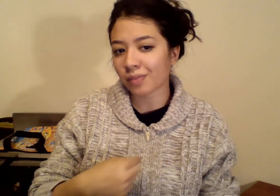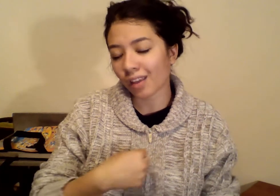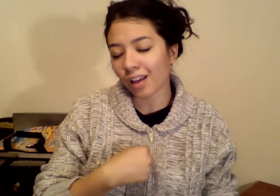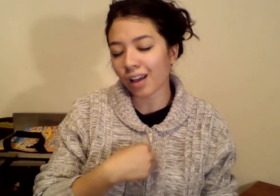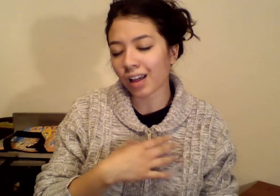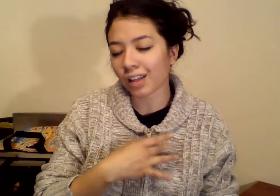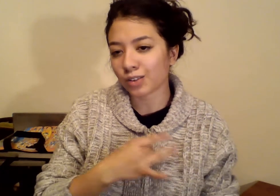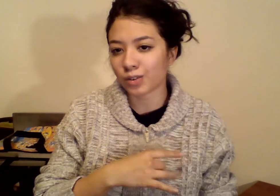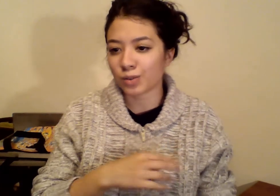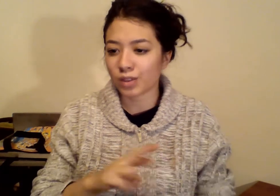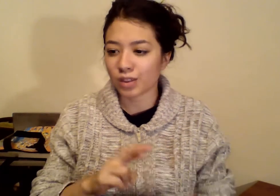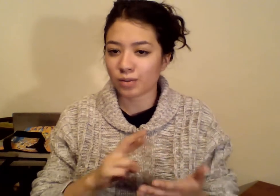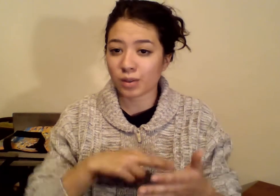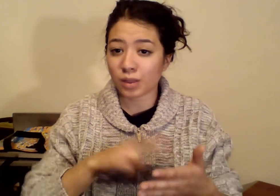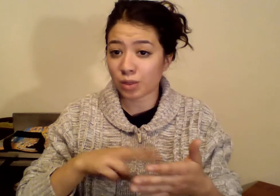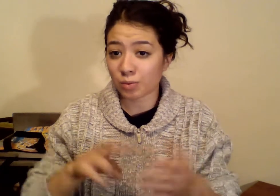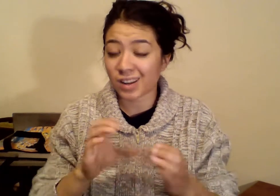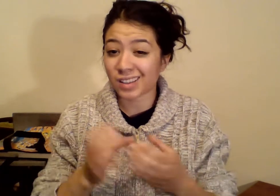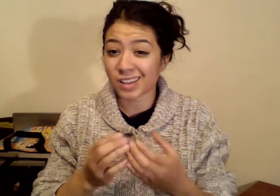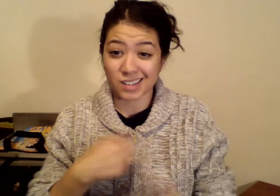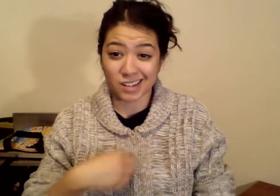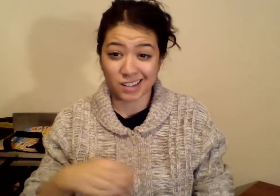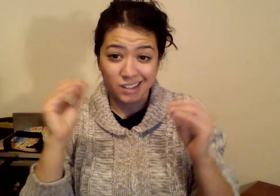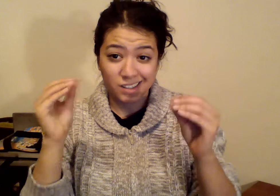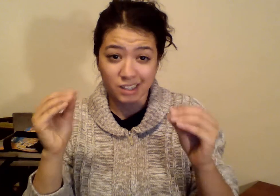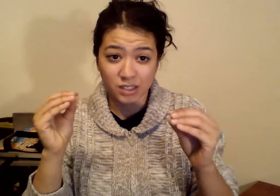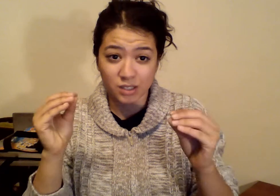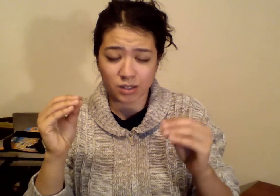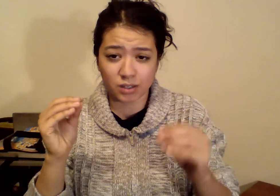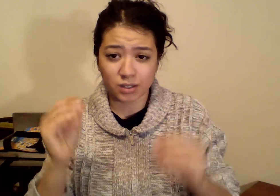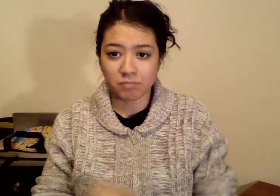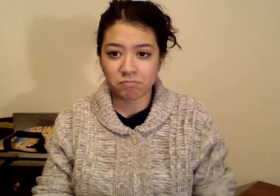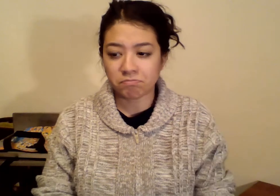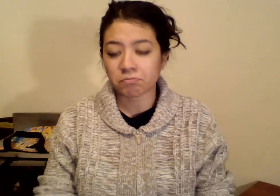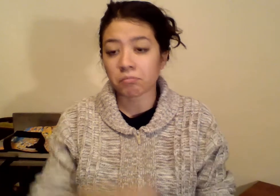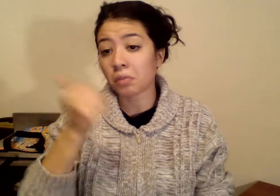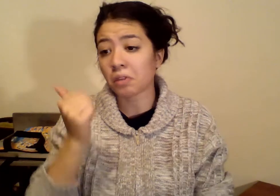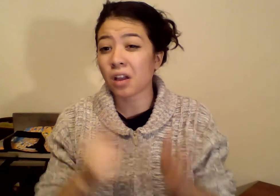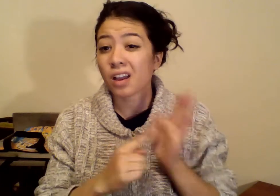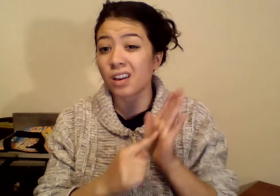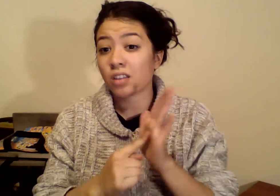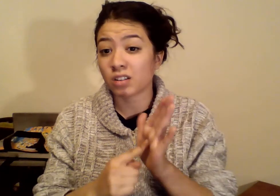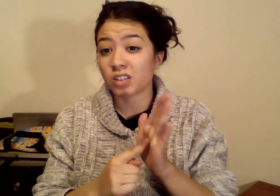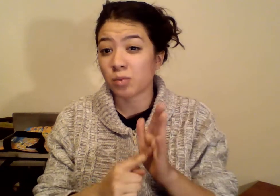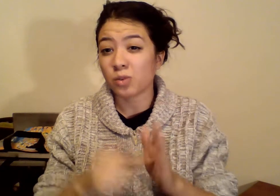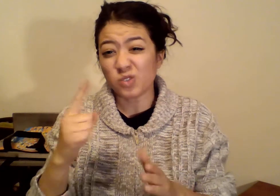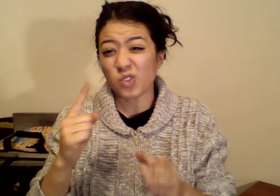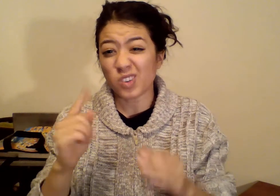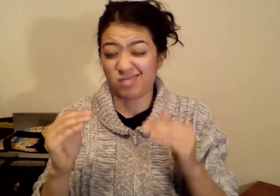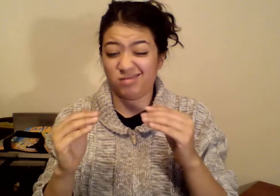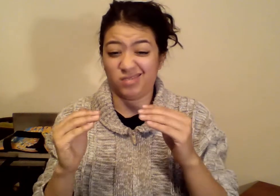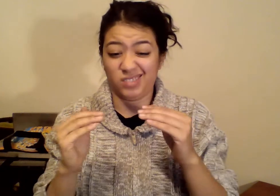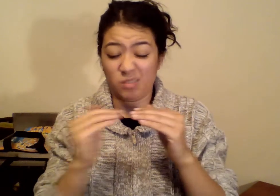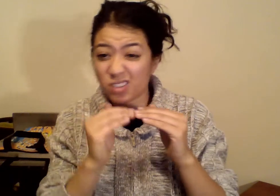I have one more example that I use with a more advanced class. These tend to be sophomore